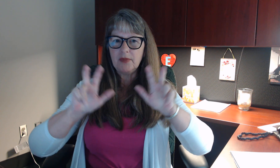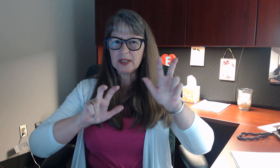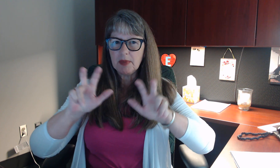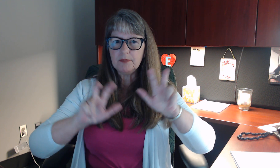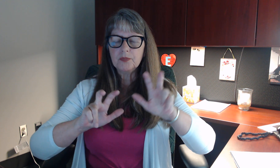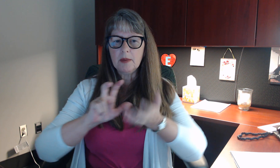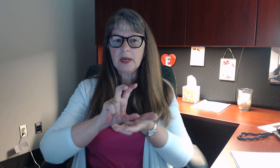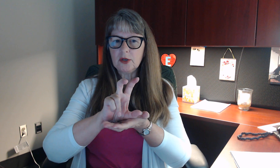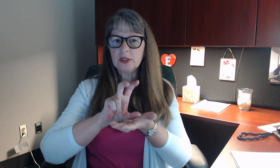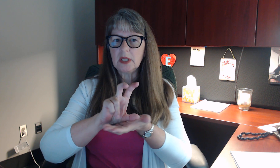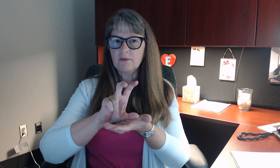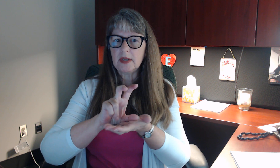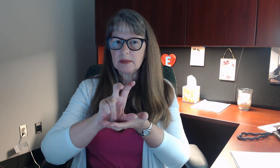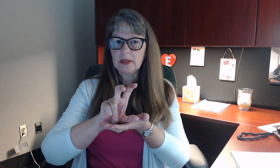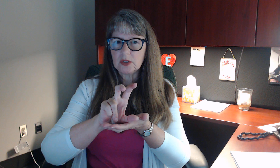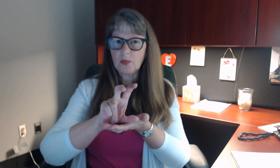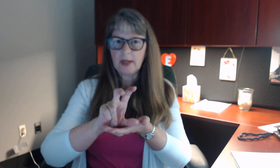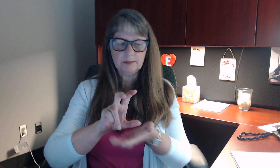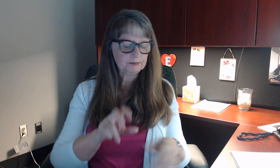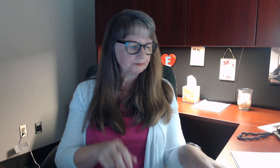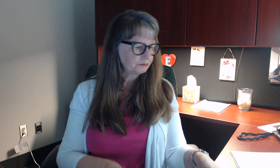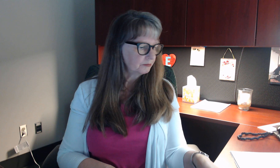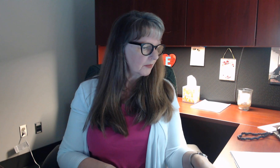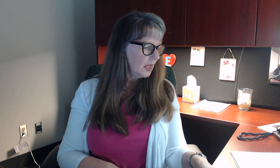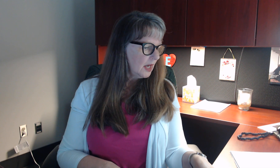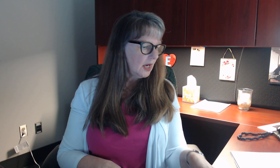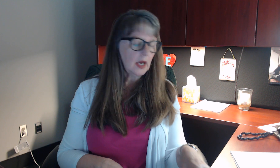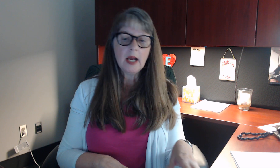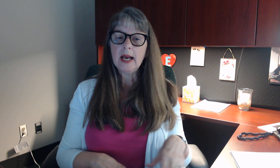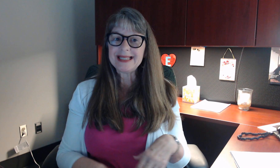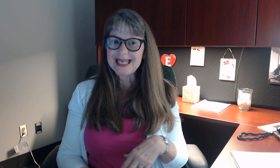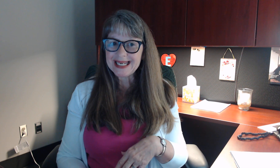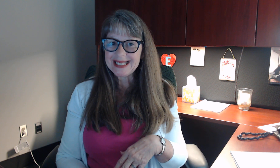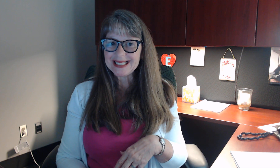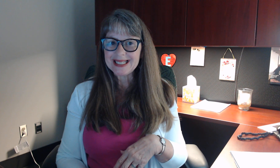investment. But I usually see investment this way. A ticket.